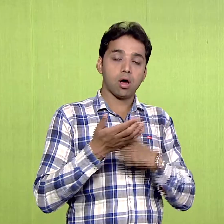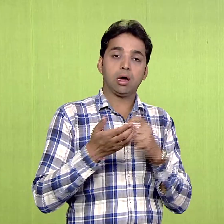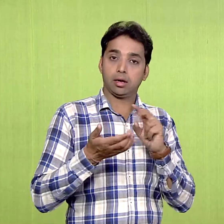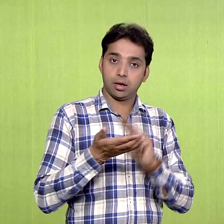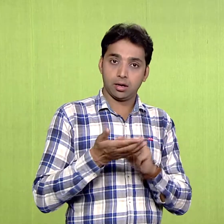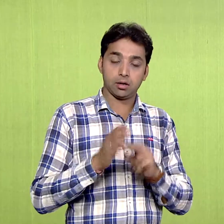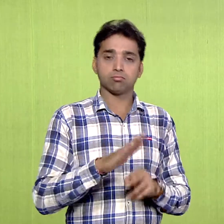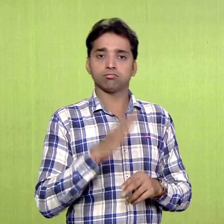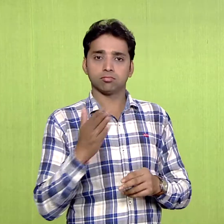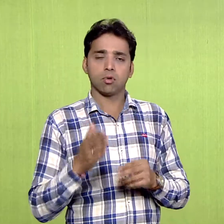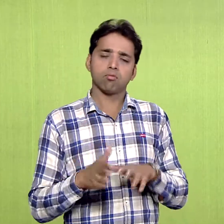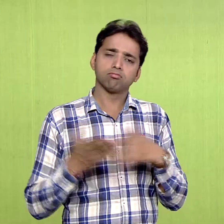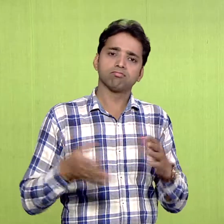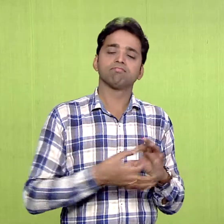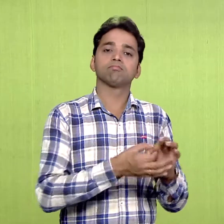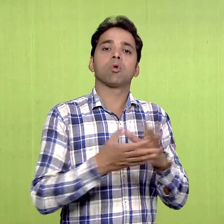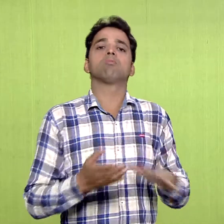have also been excavated.